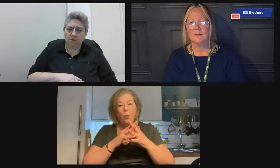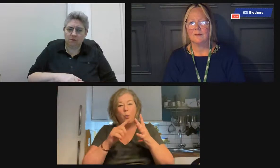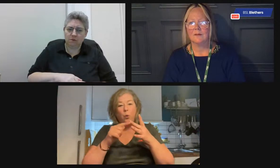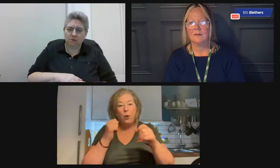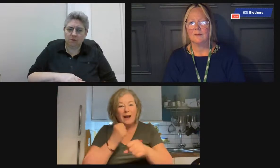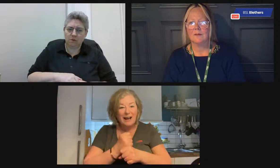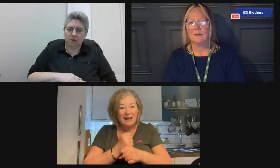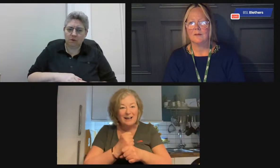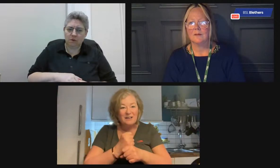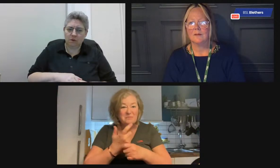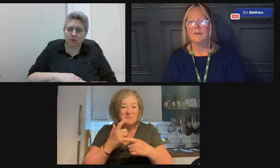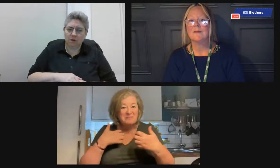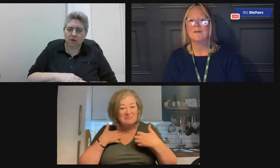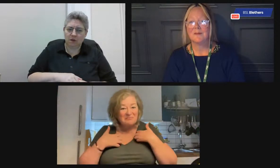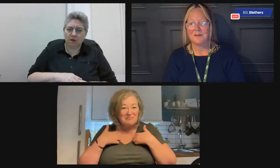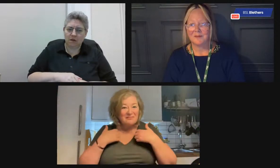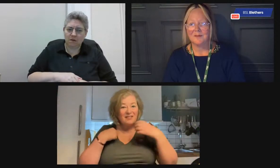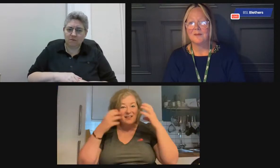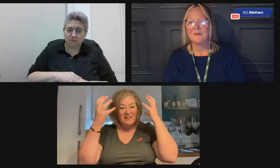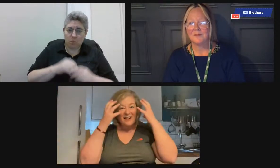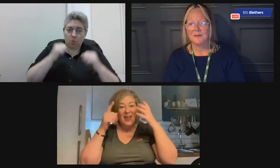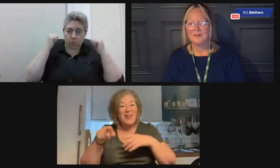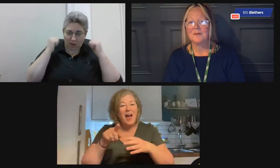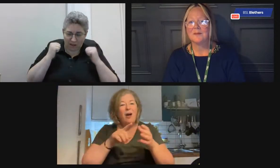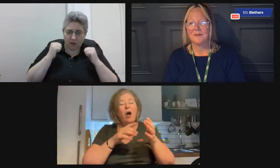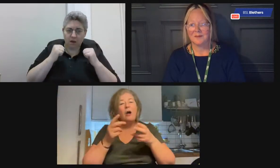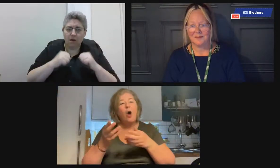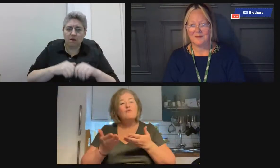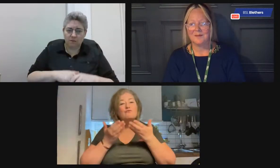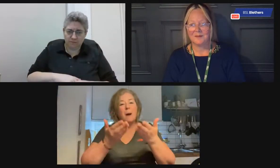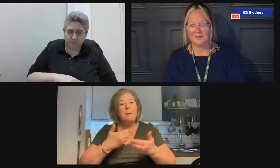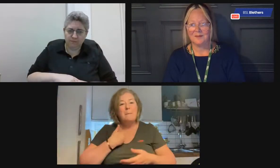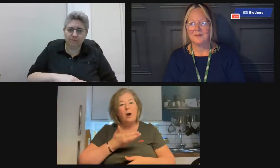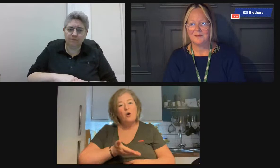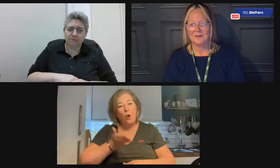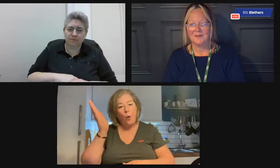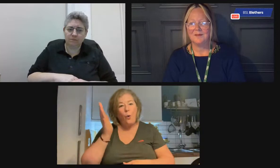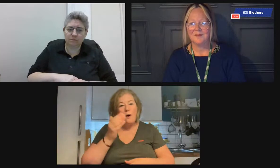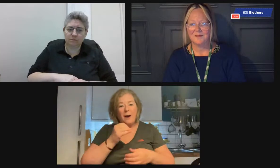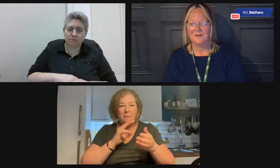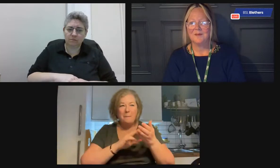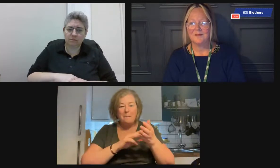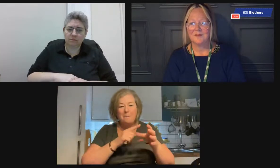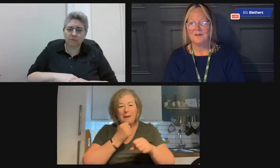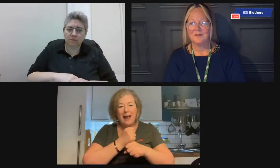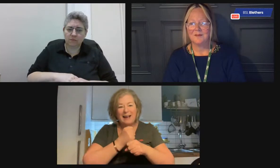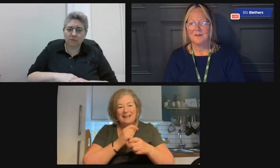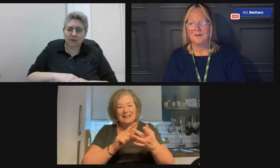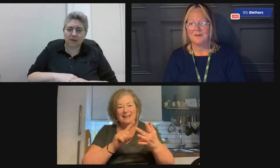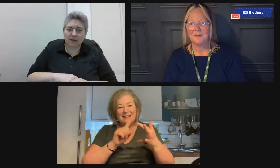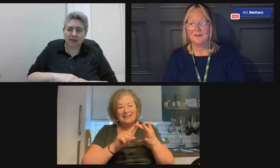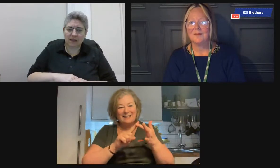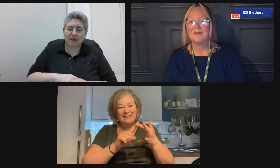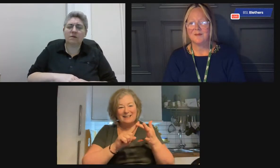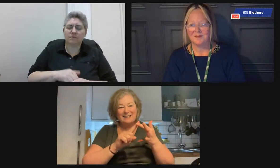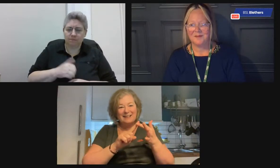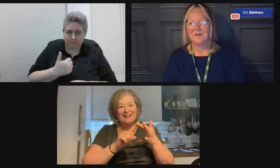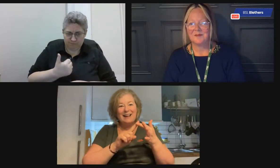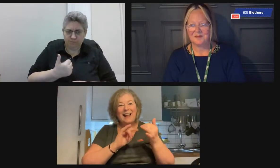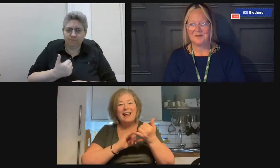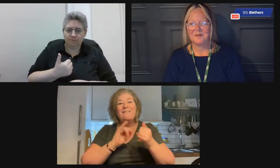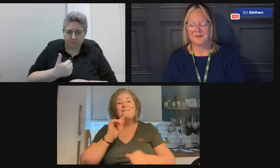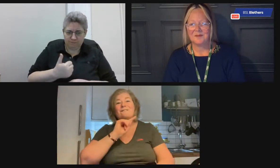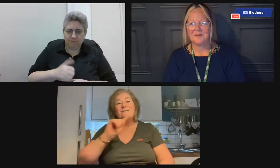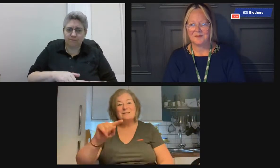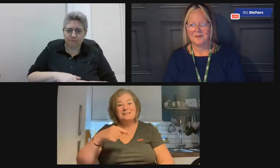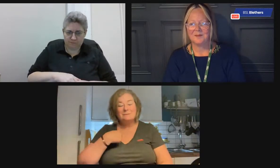hair that I asked for a wig. I just thought I need to get a wig, Uh-huh. and someone had recommended me go